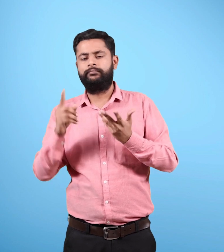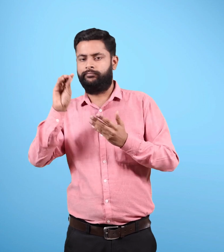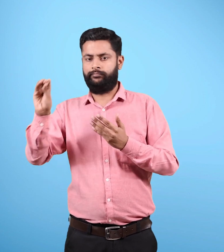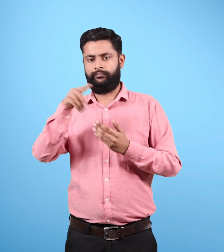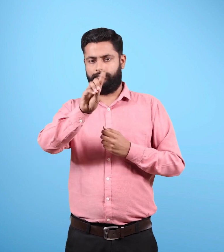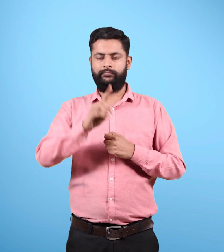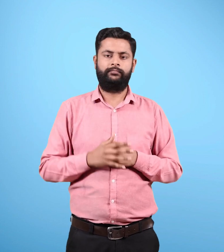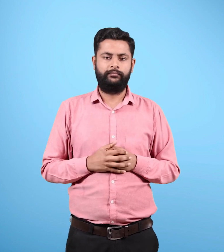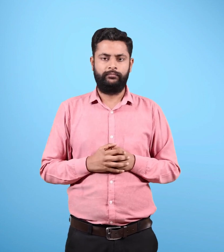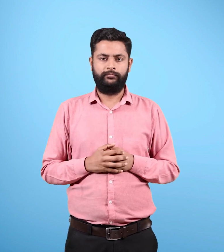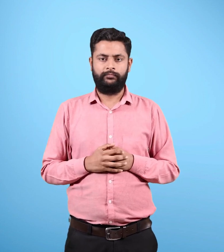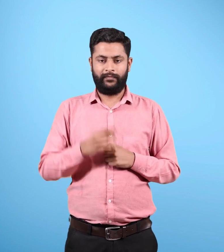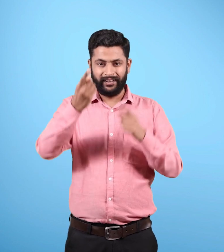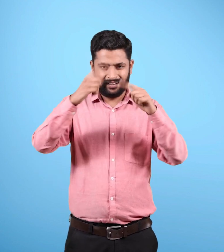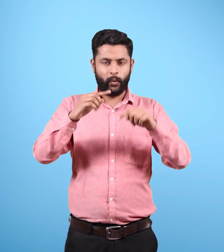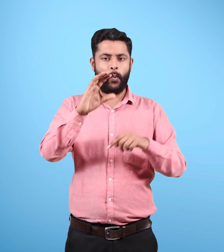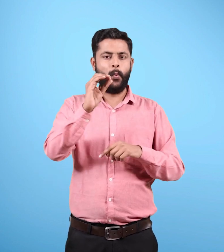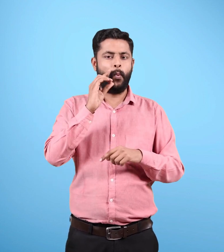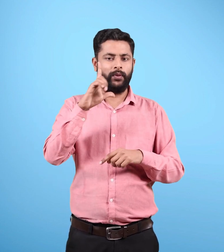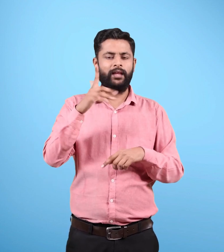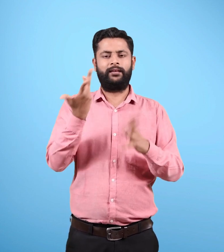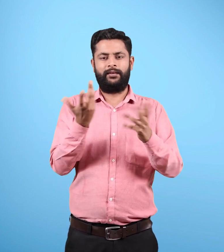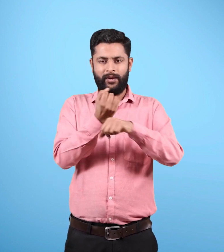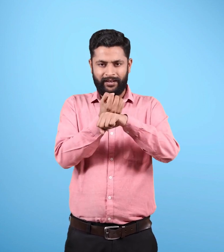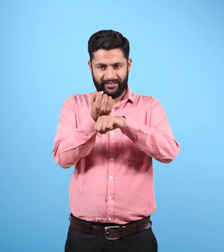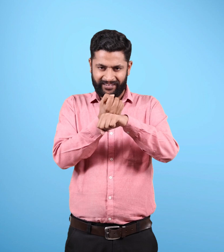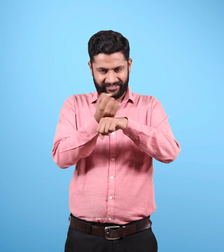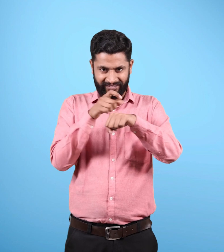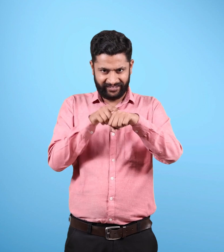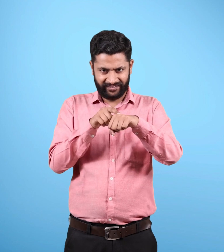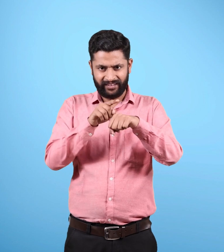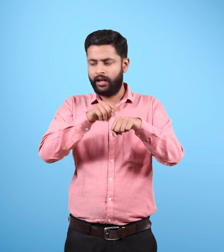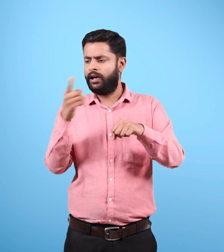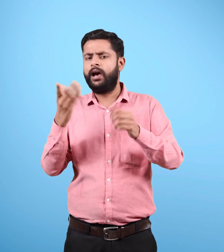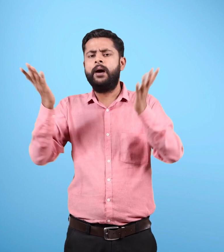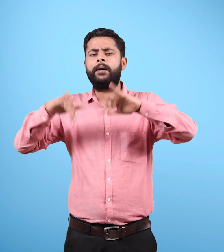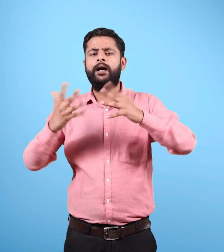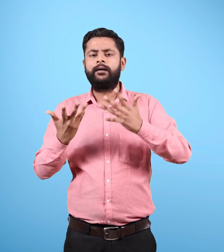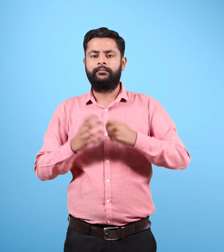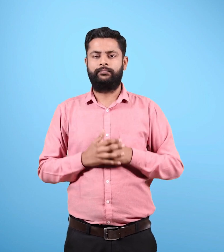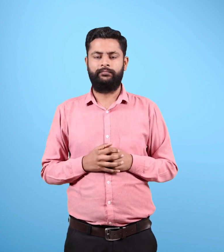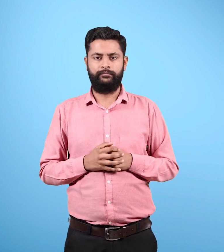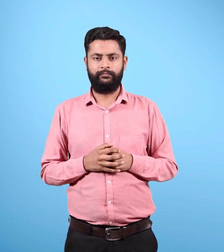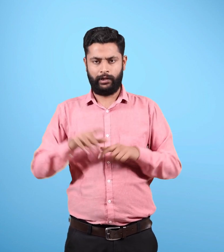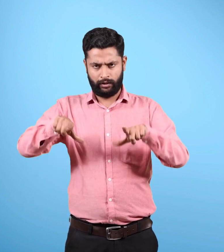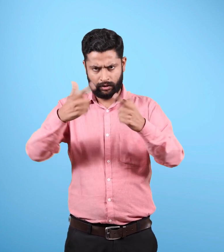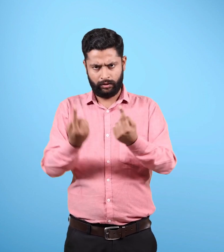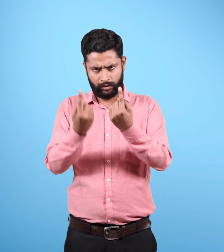Sources, blank. Ingredients, oil or ghee. Sources,